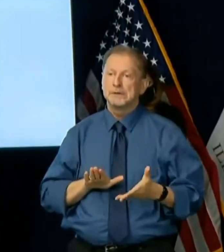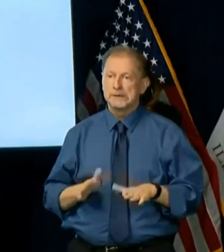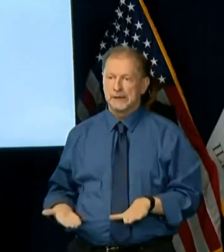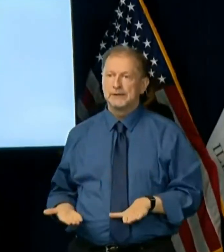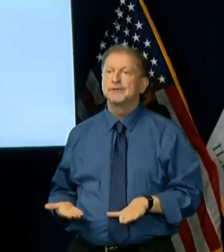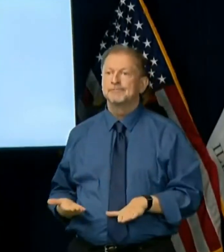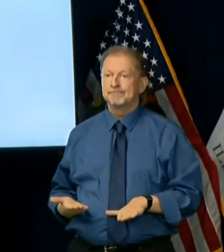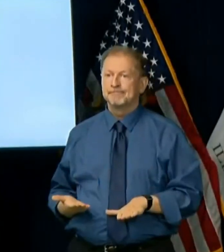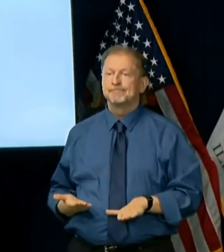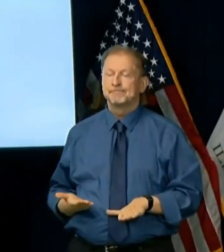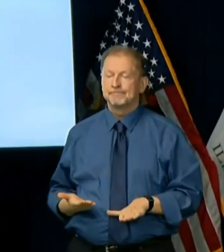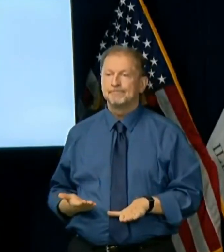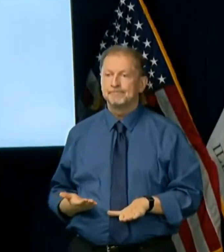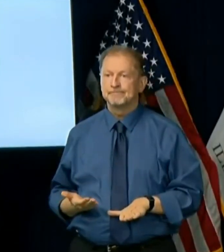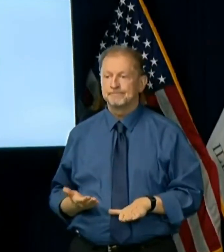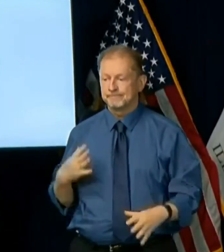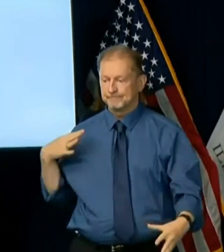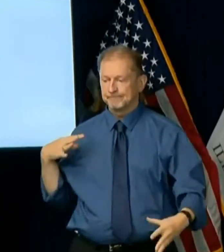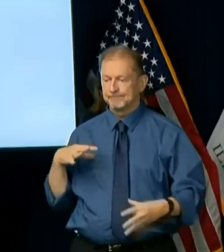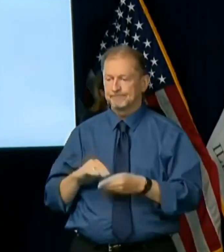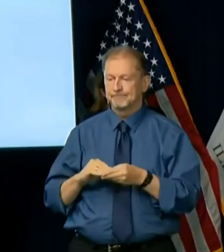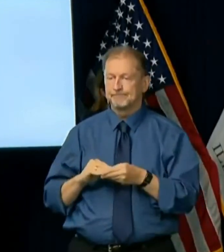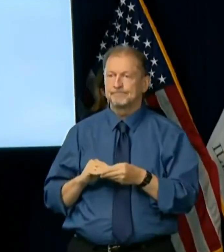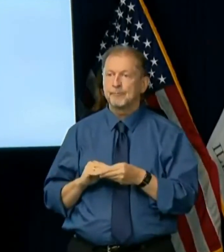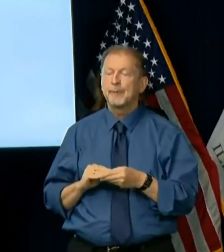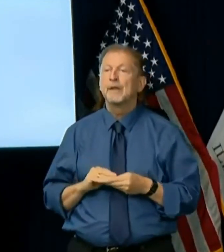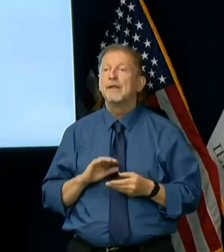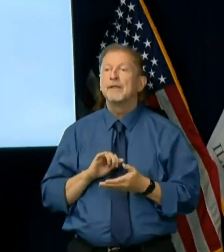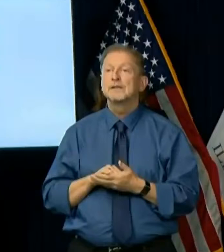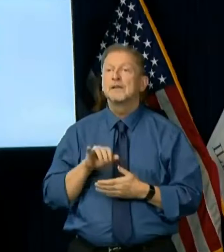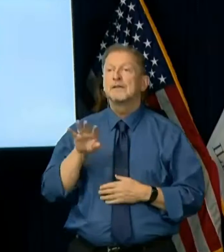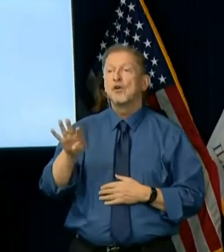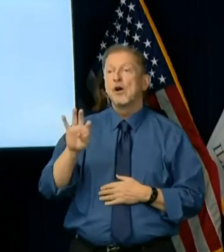lost. To date, a total of